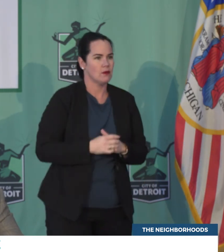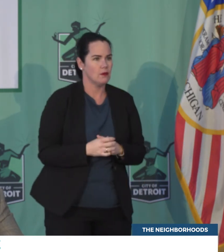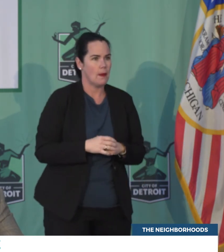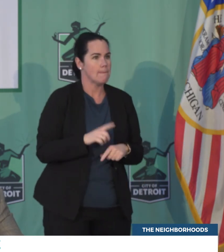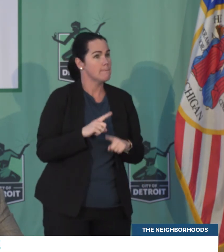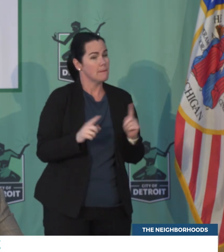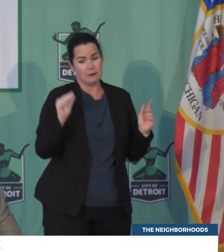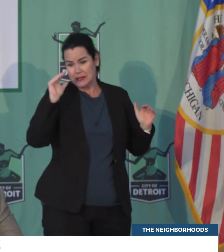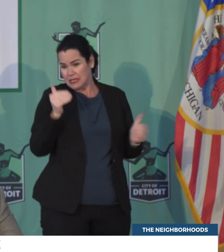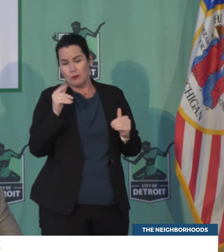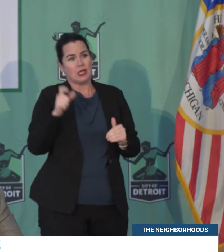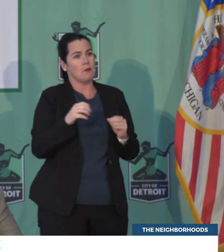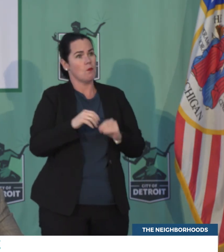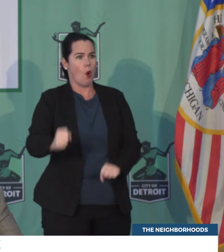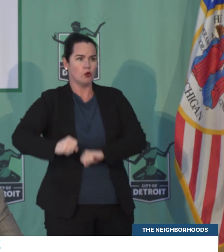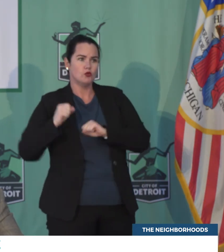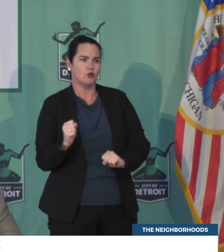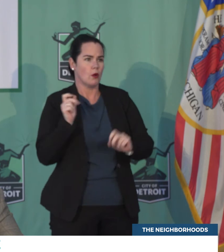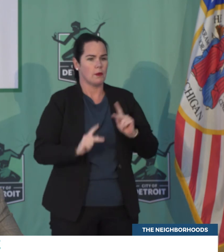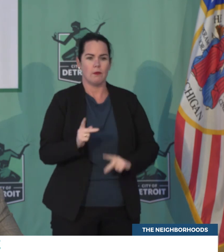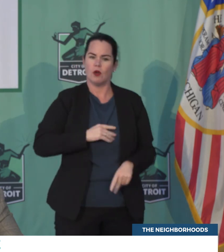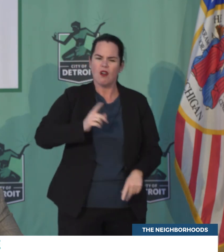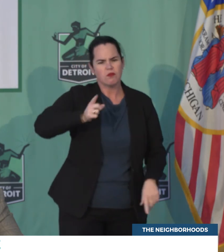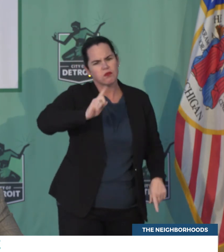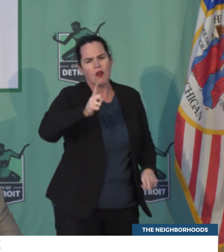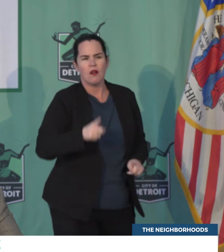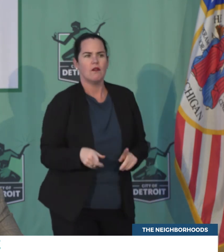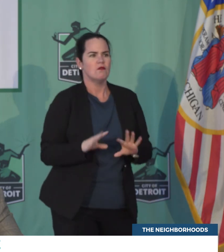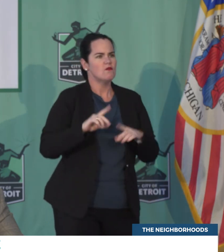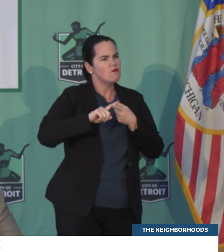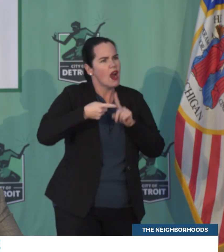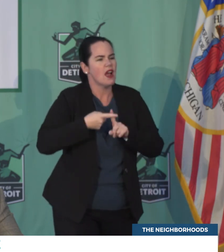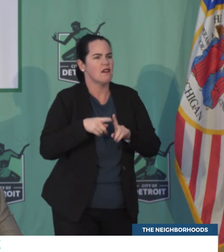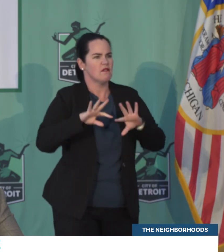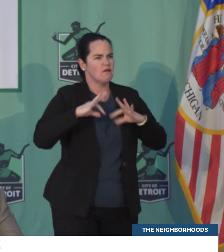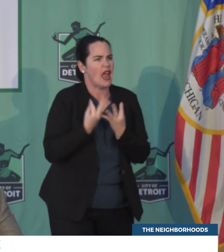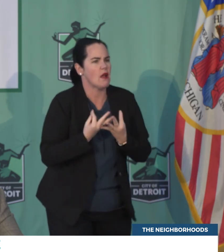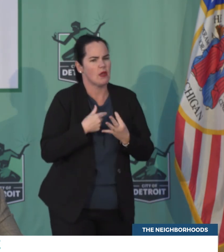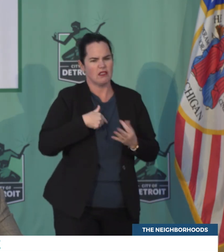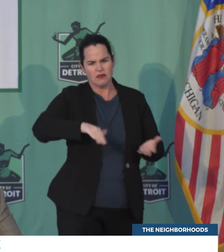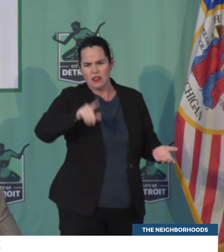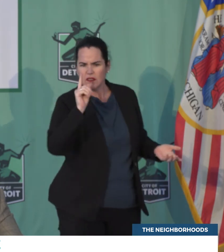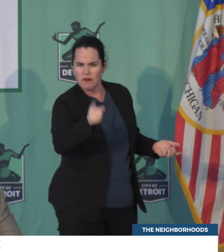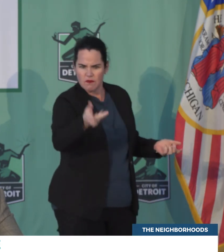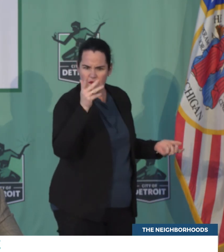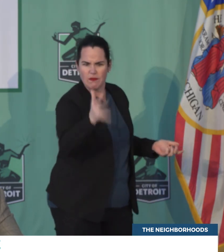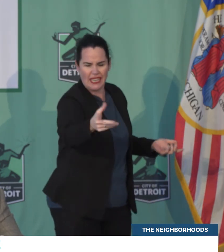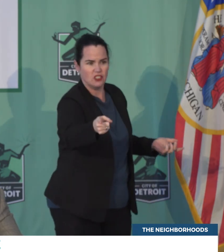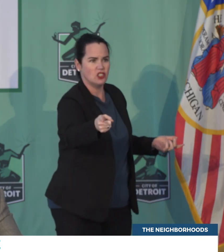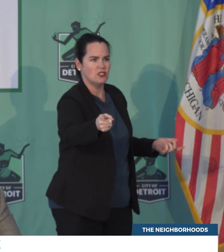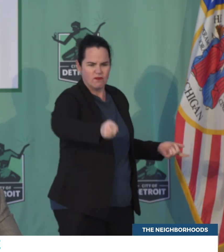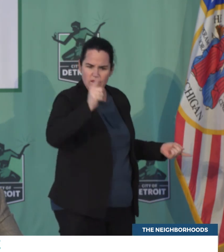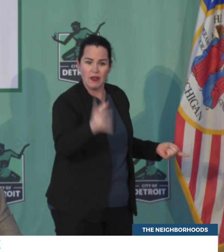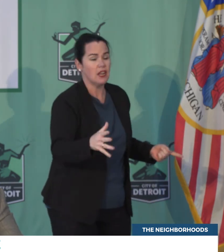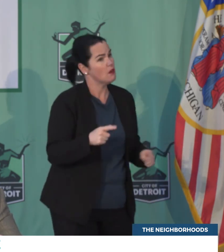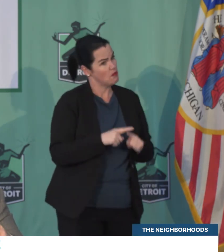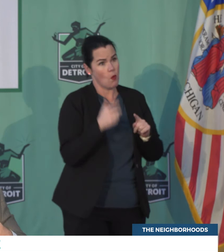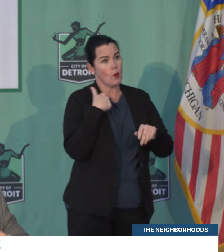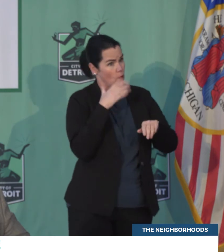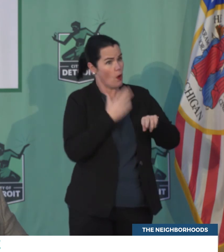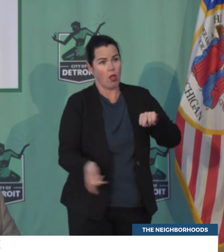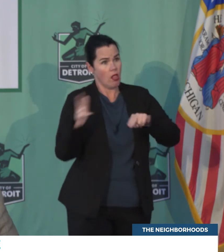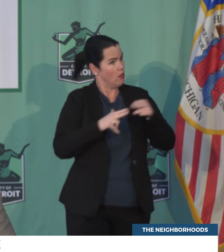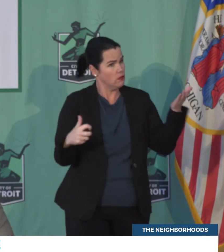stronger voices from friends and relatives of the individuals gathering. But we're going to step it up. We're going to step up the tickets, and